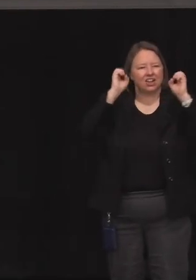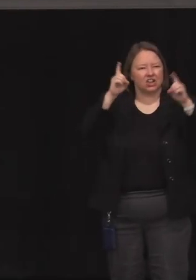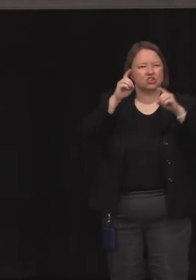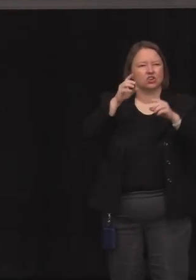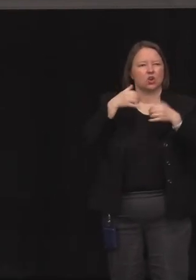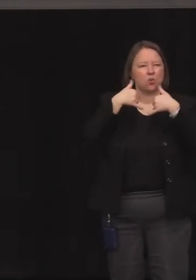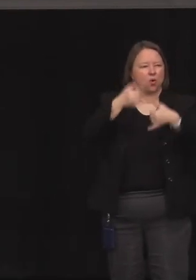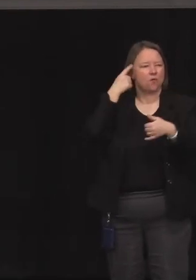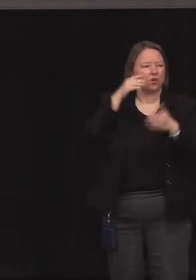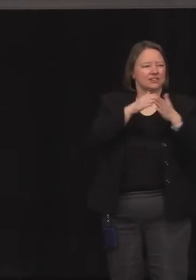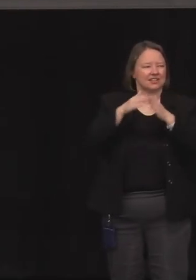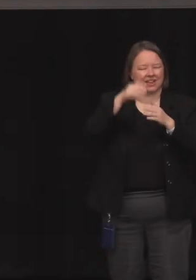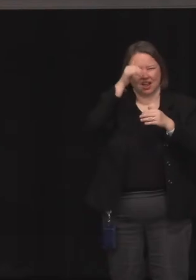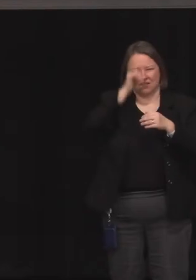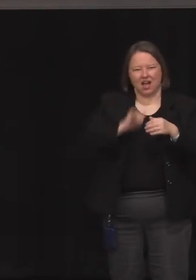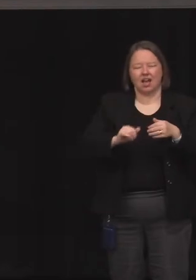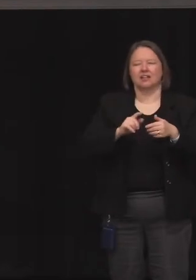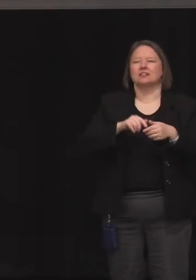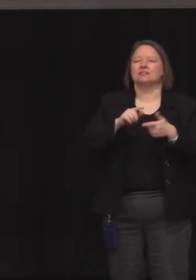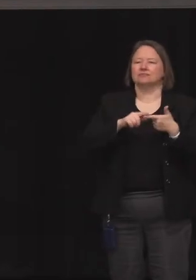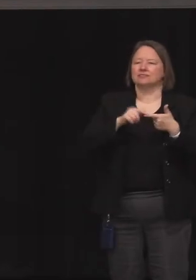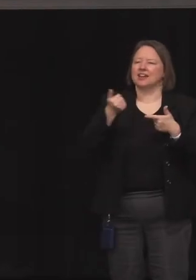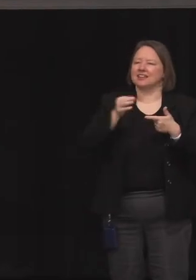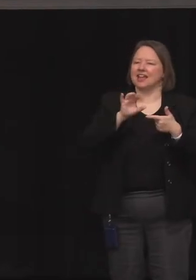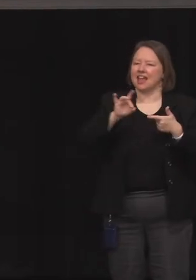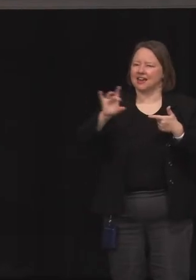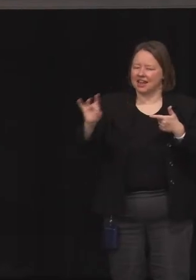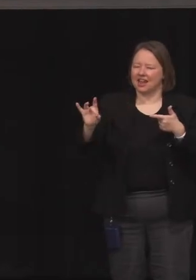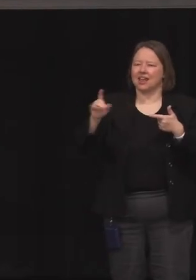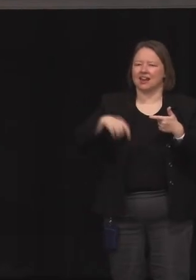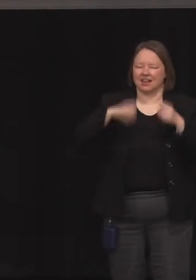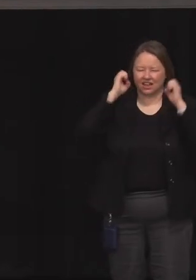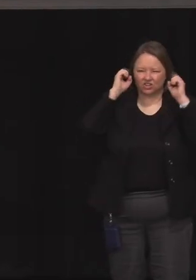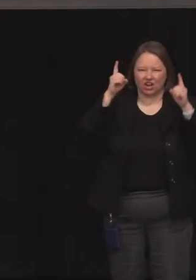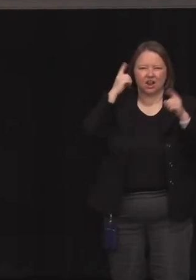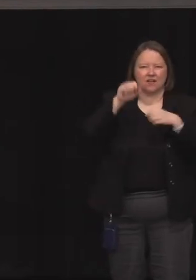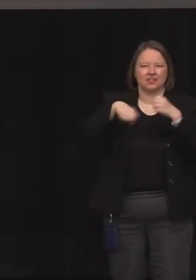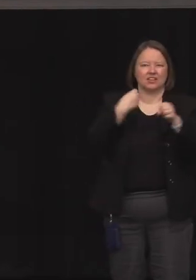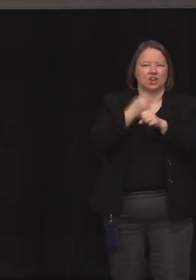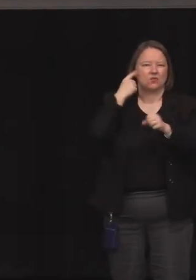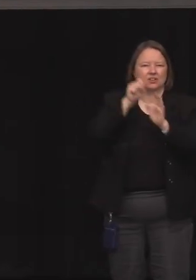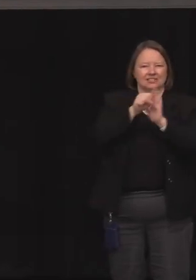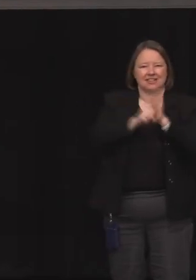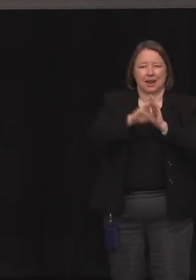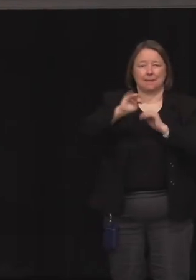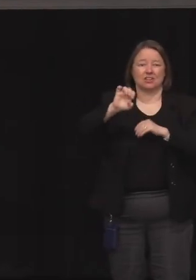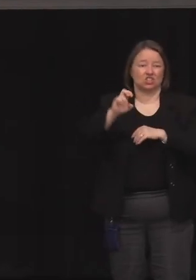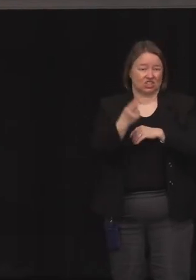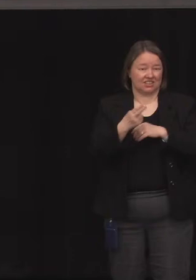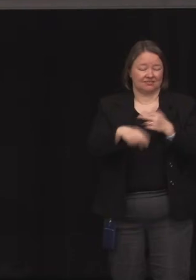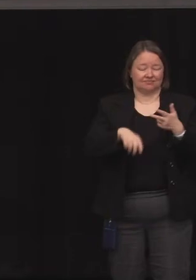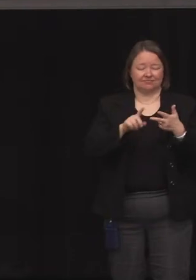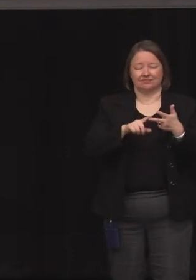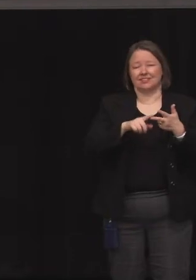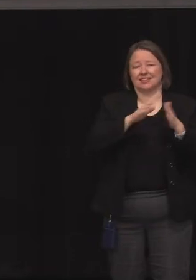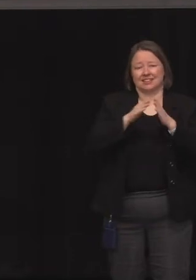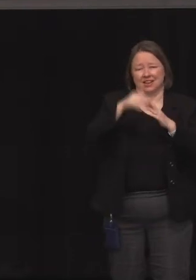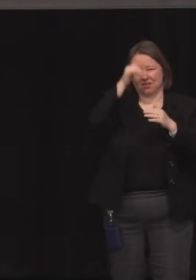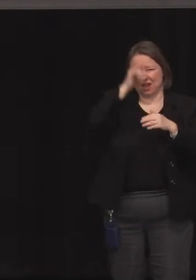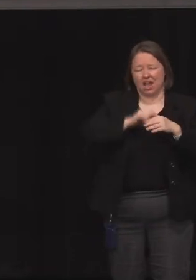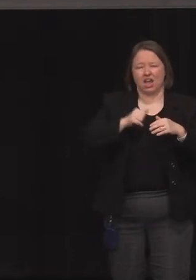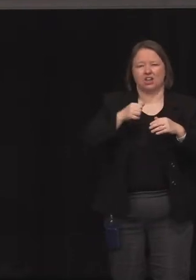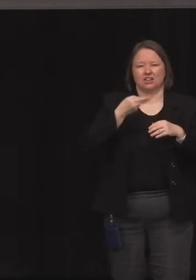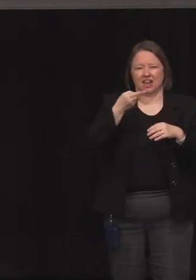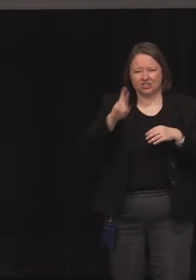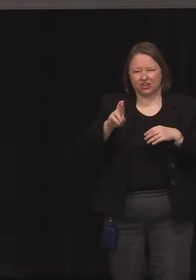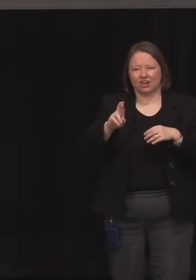the City of Holland, 1988 Non-Hispanic Educator of the Year for the State of Michigan, the City of Holland's Human